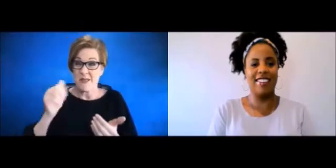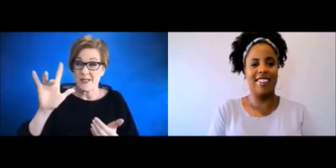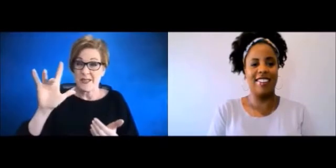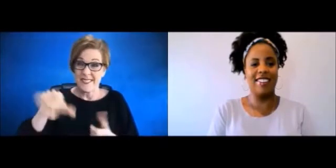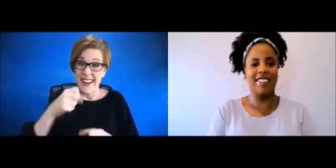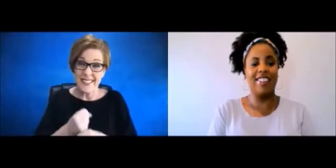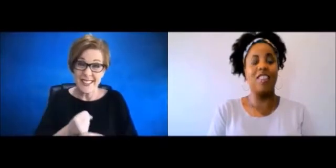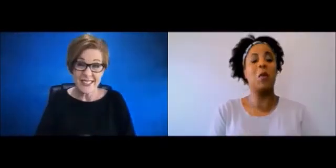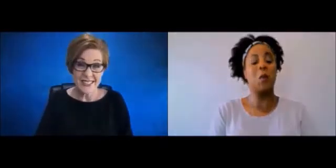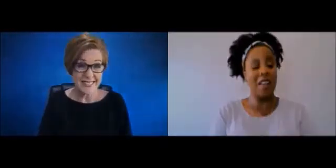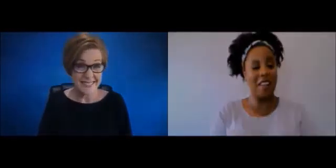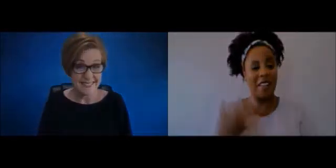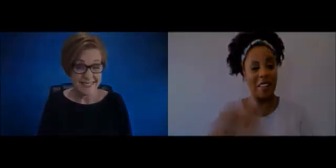almost 25 years.